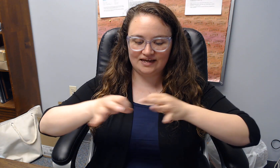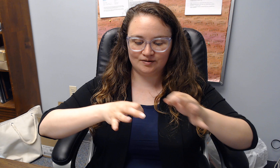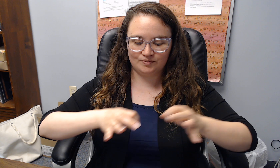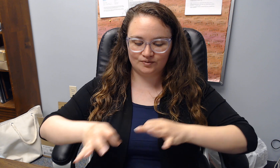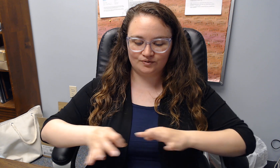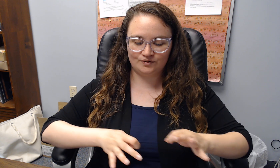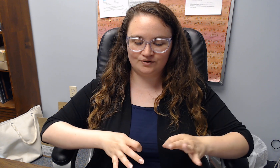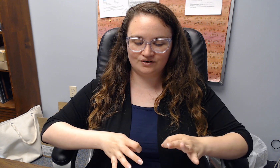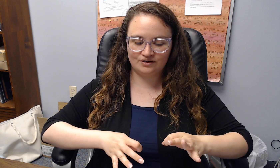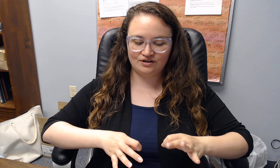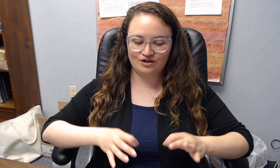unexplainable.